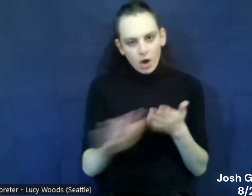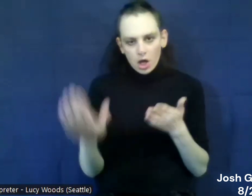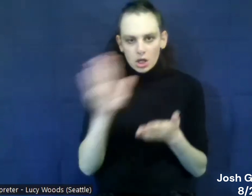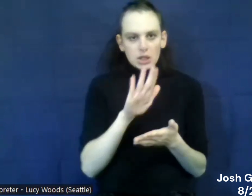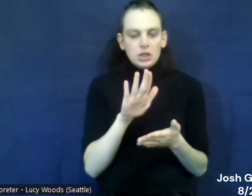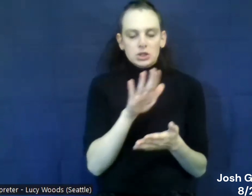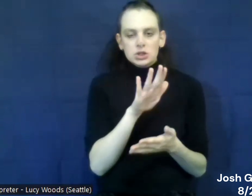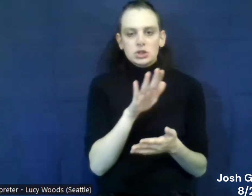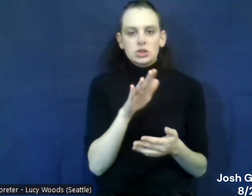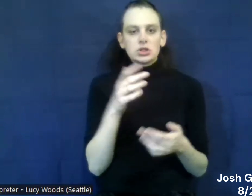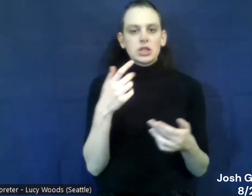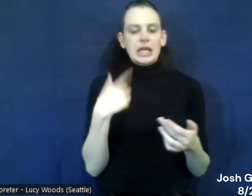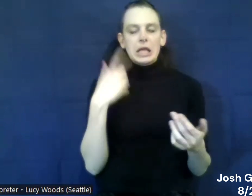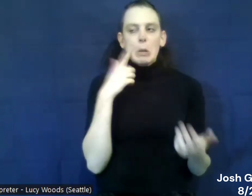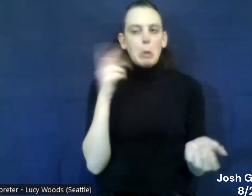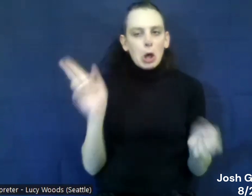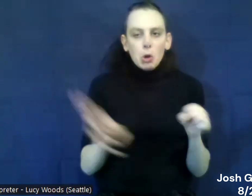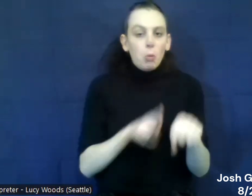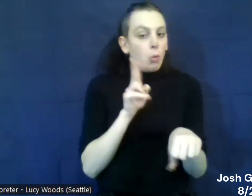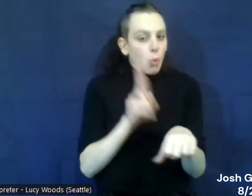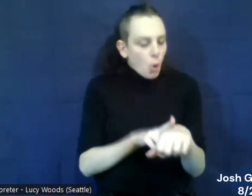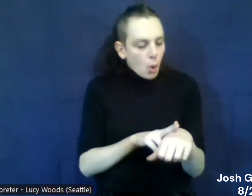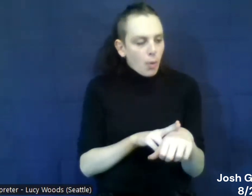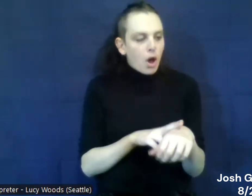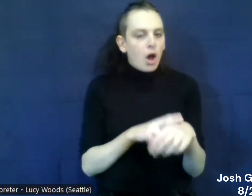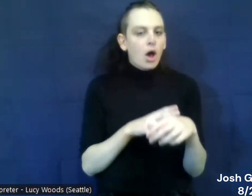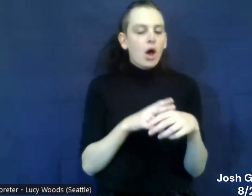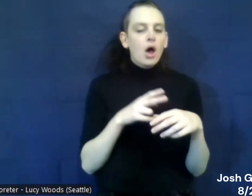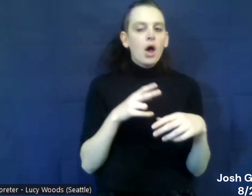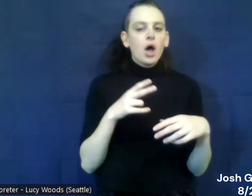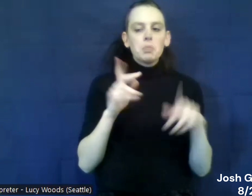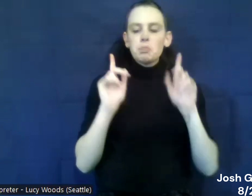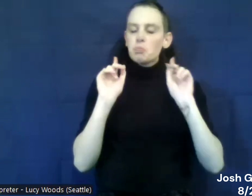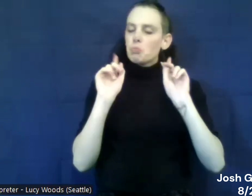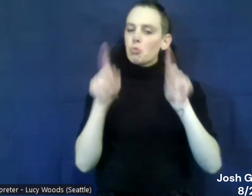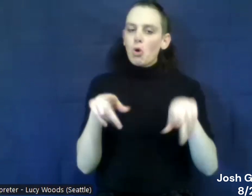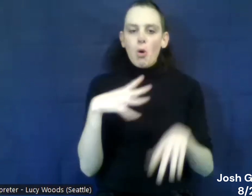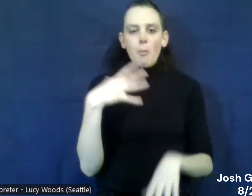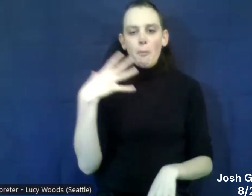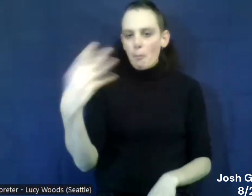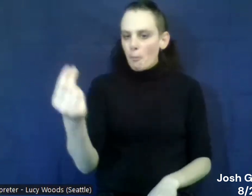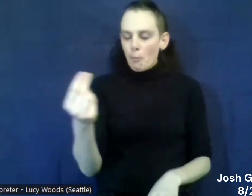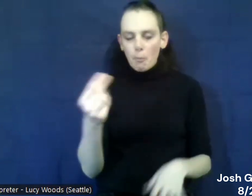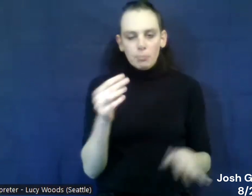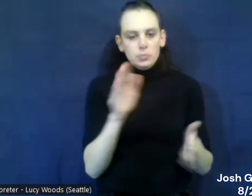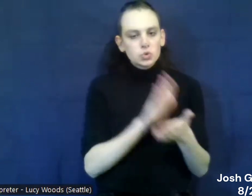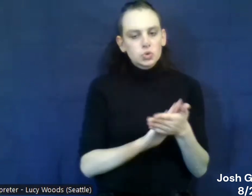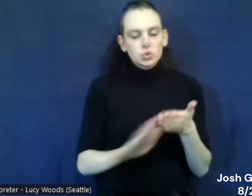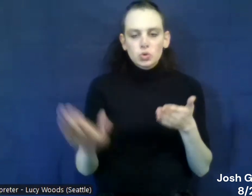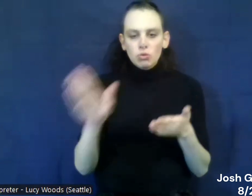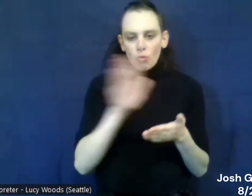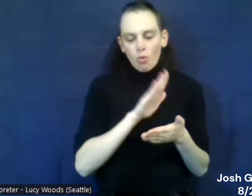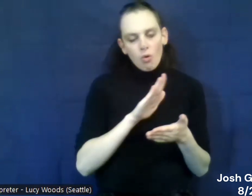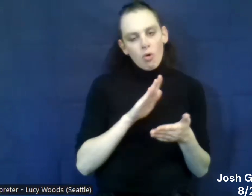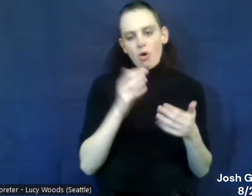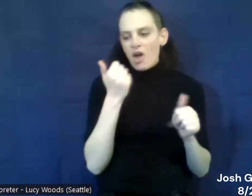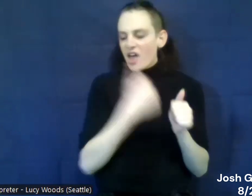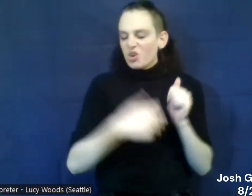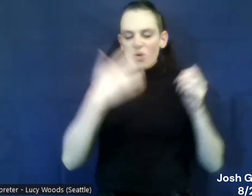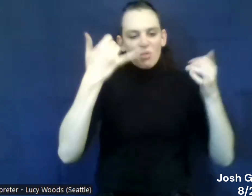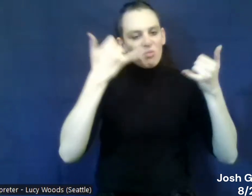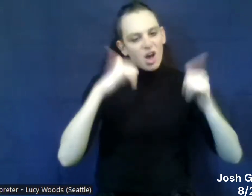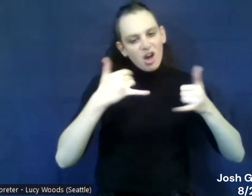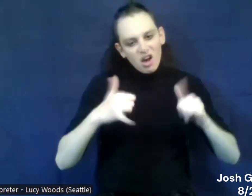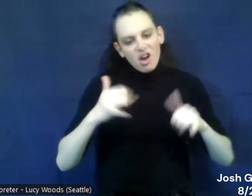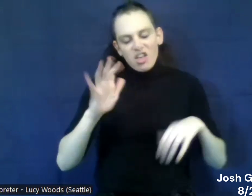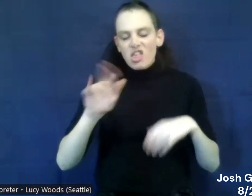the normal thing is that we're going to go off to school, and college is going to be this place where everybody just parties. Like, it's very